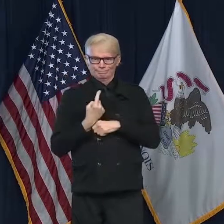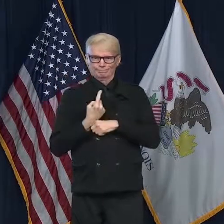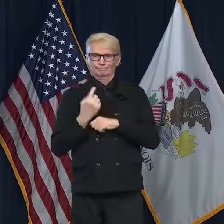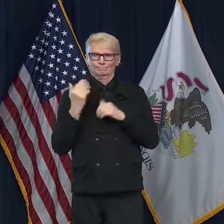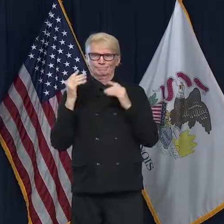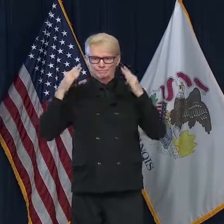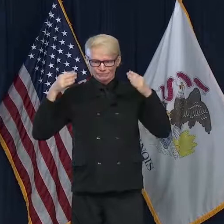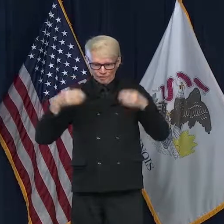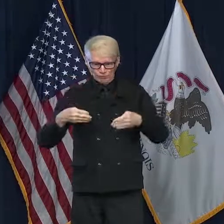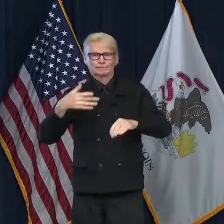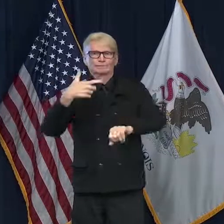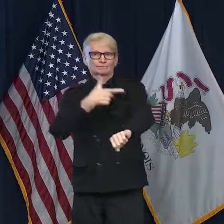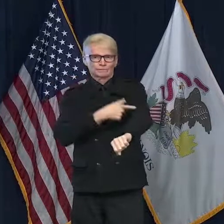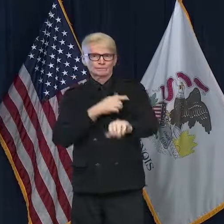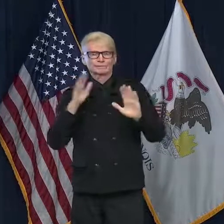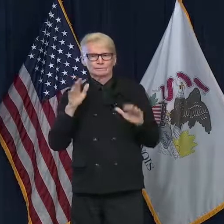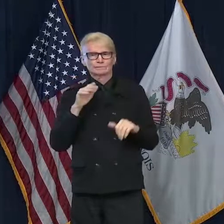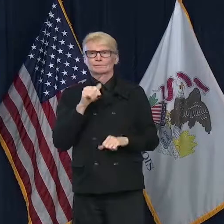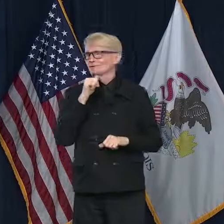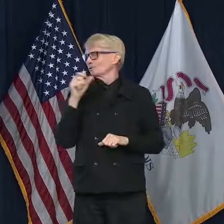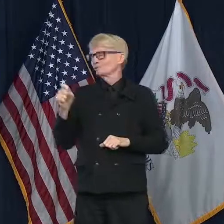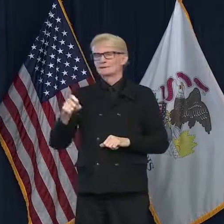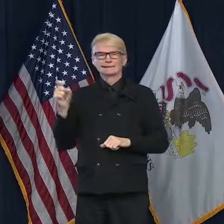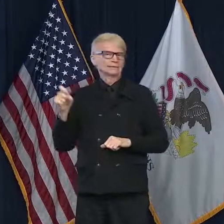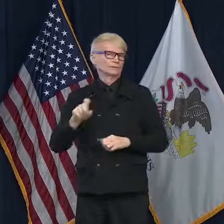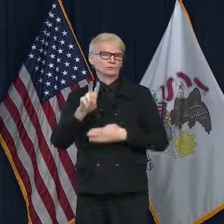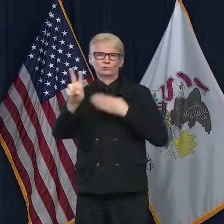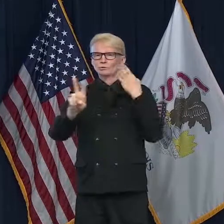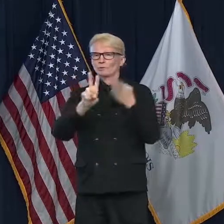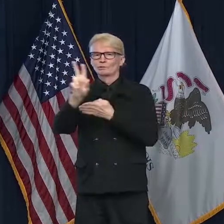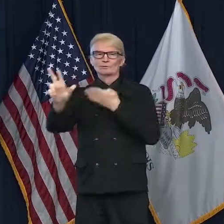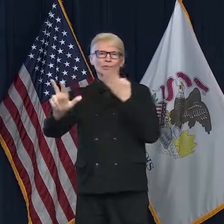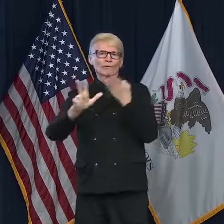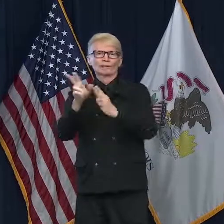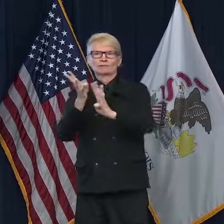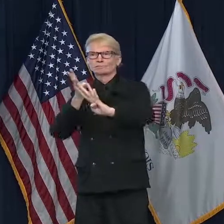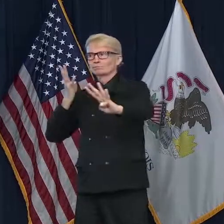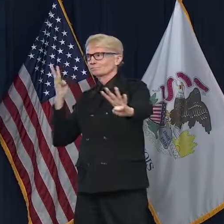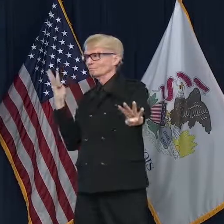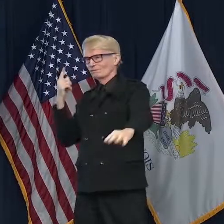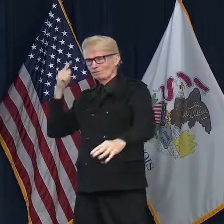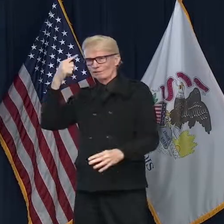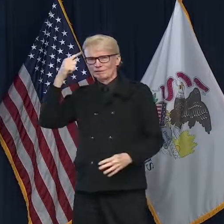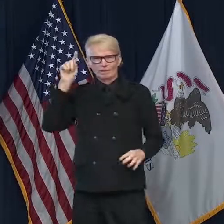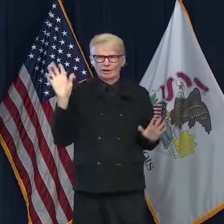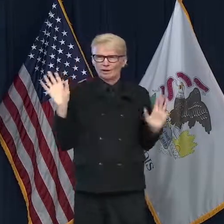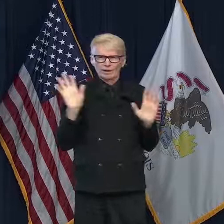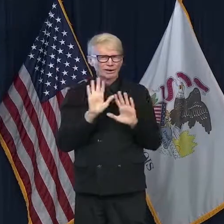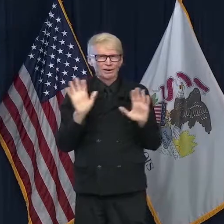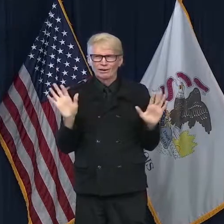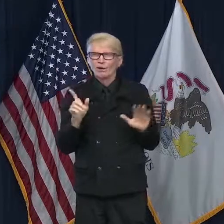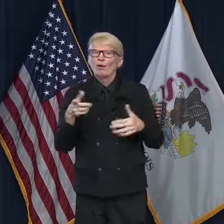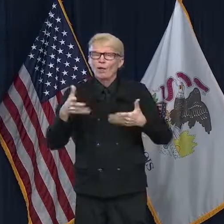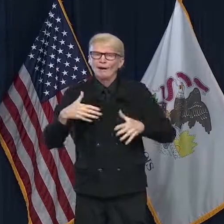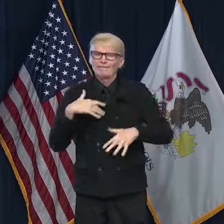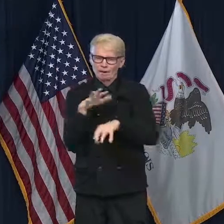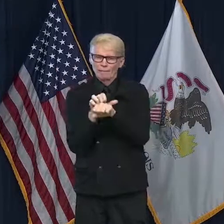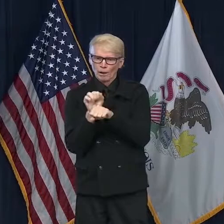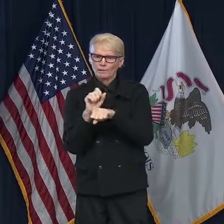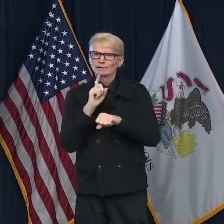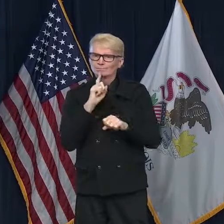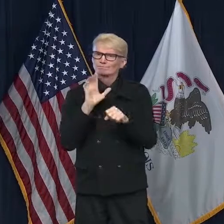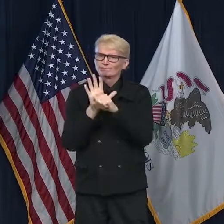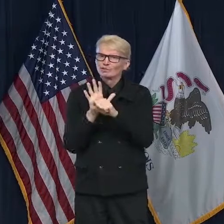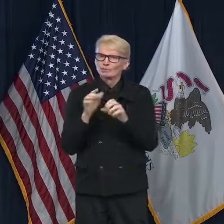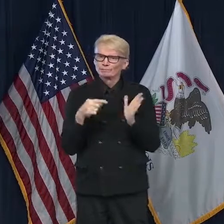the time that they will get the vaccine, and they don't need to come 2 and 3 hours and queue up because they already have an appointment. And so I think, this